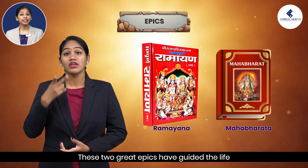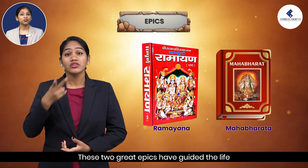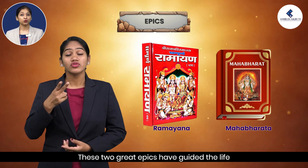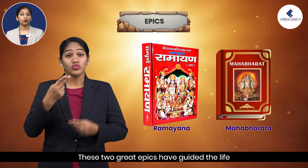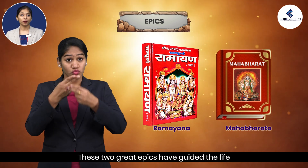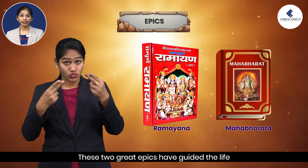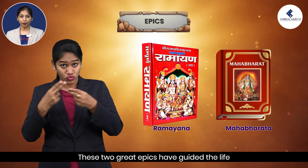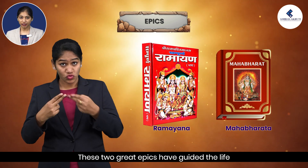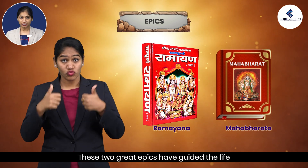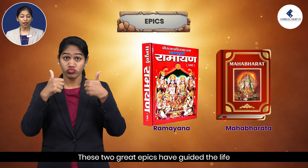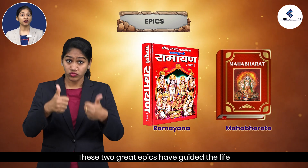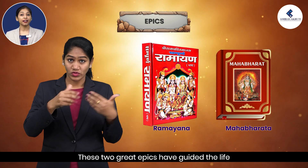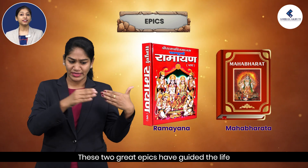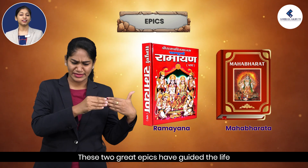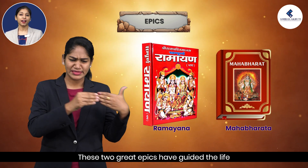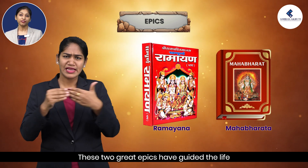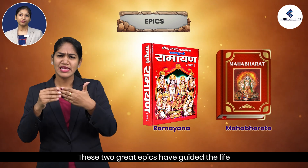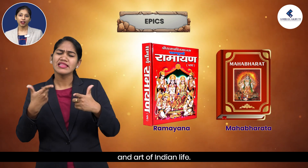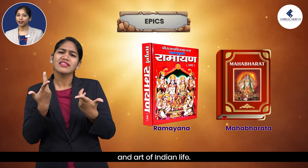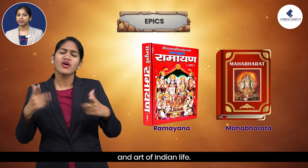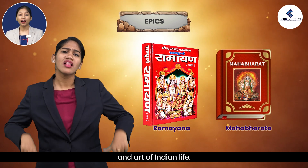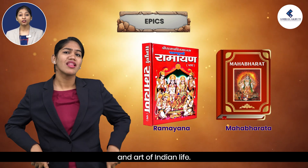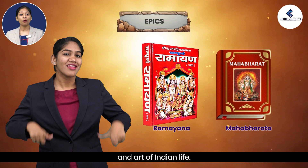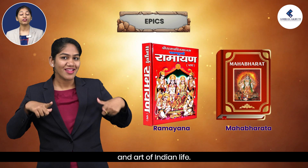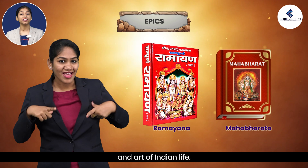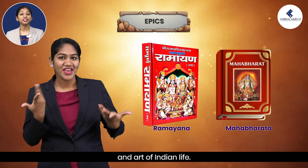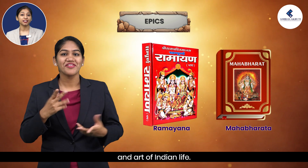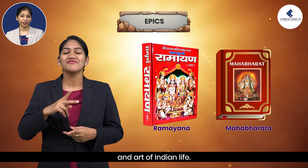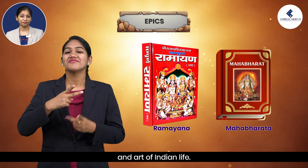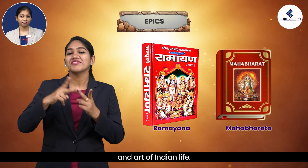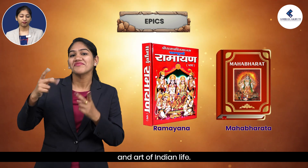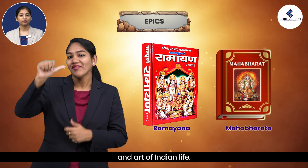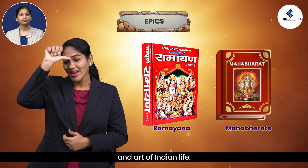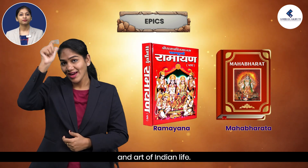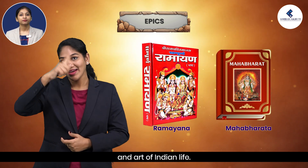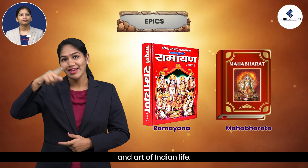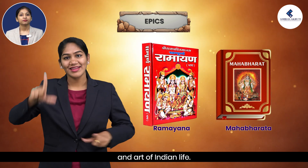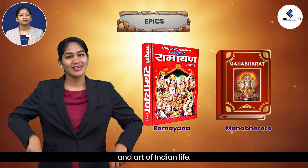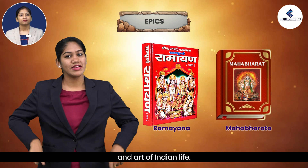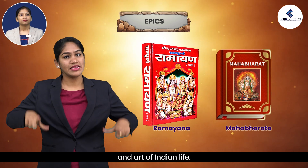These two great epics have guided the life and art of Indian life.